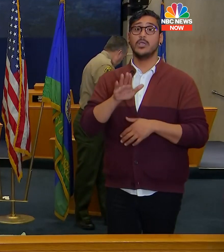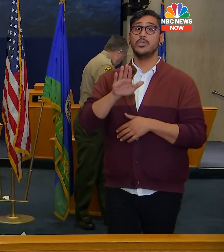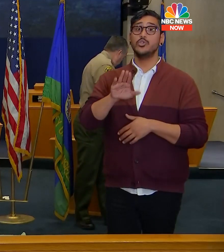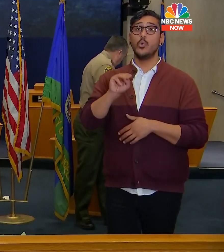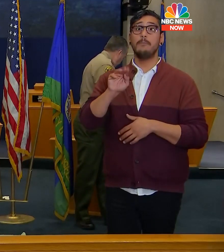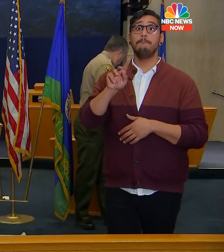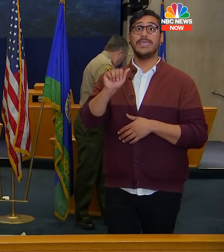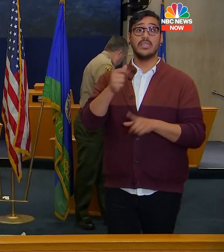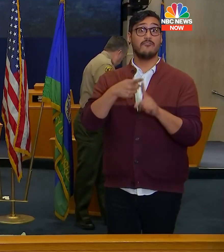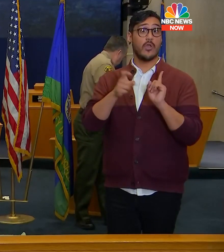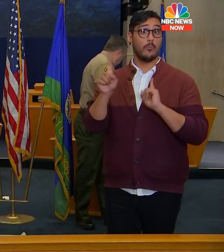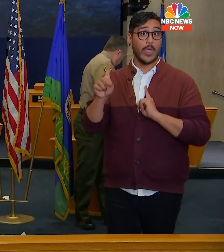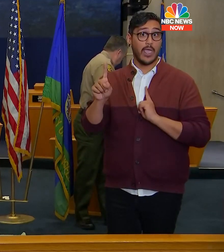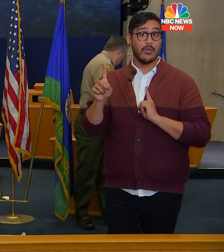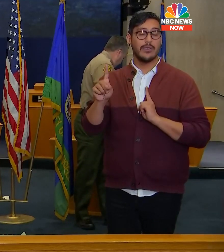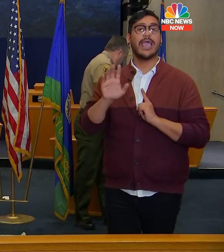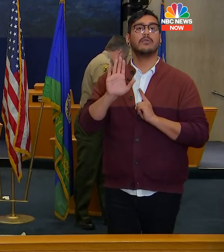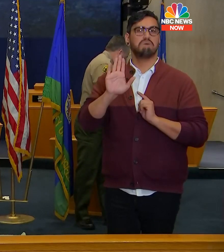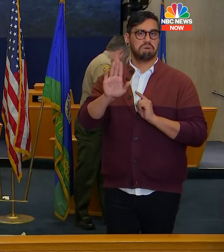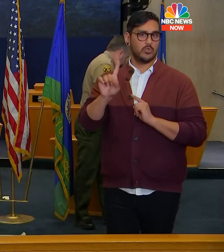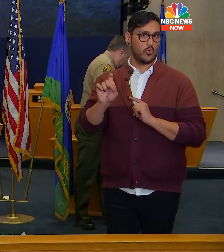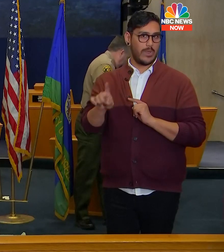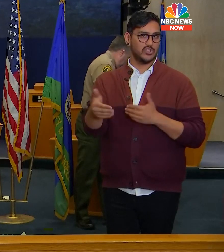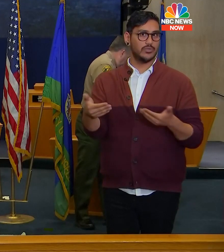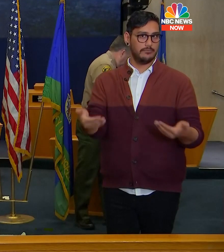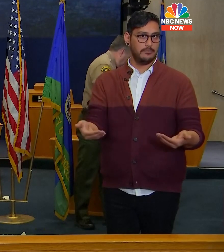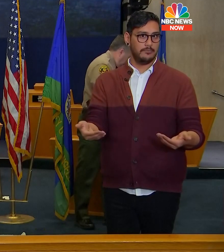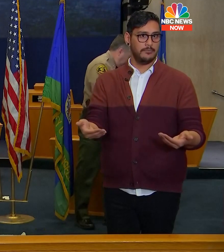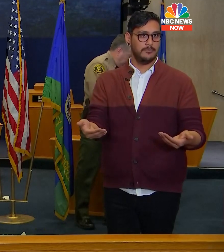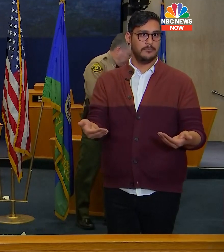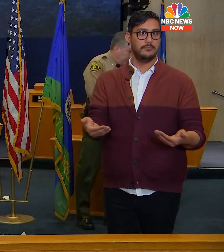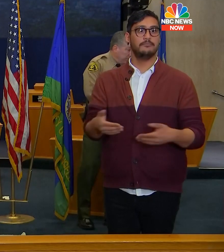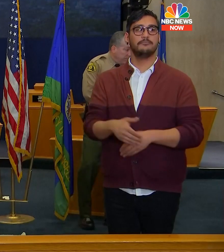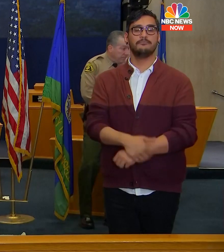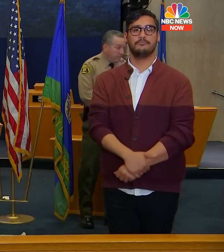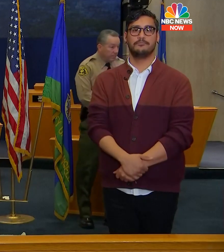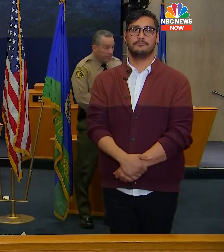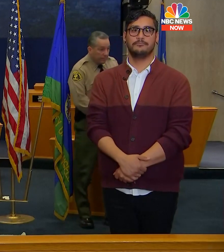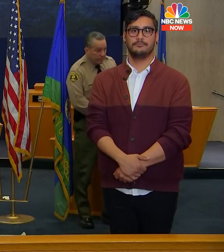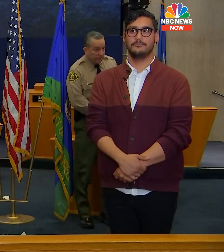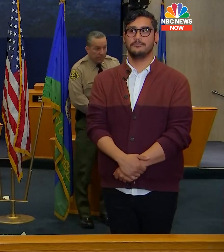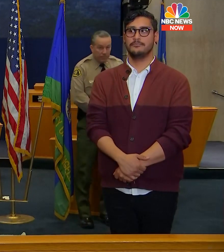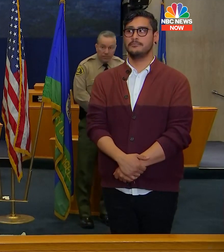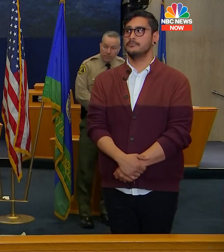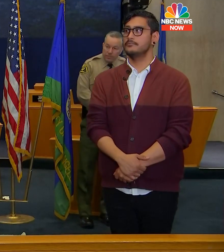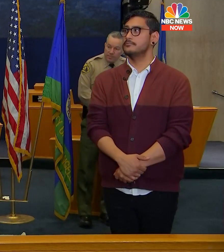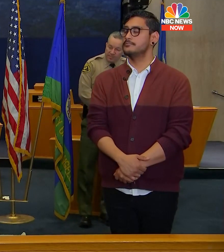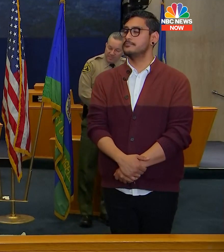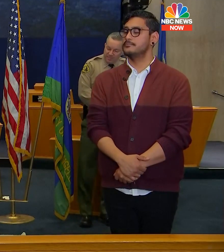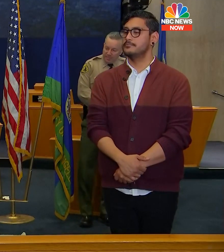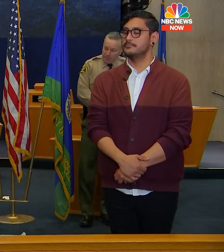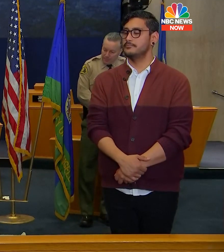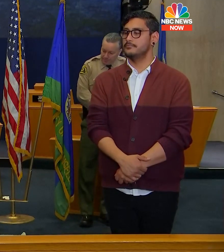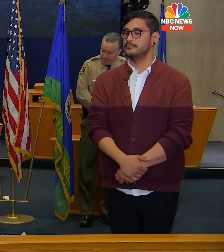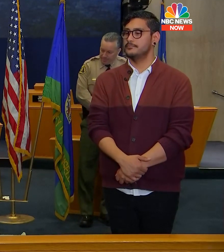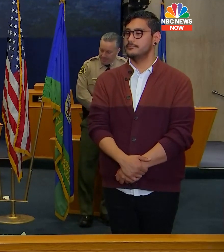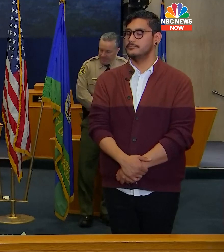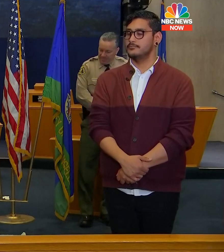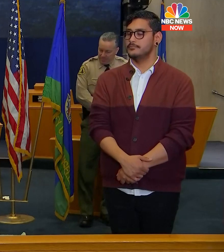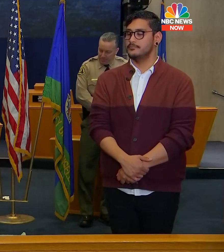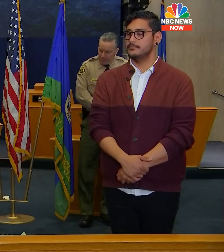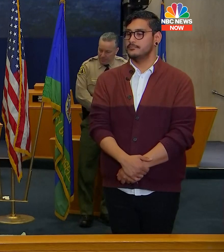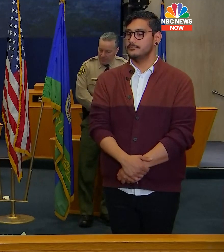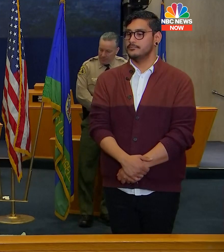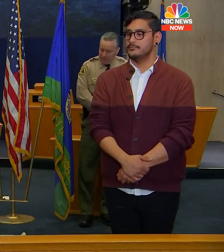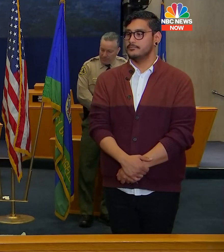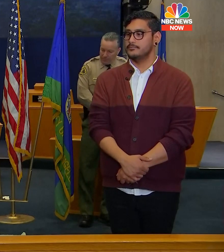media outlet, and proceed with your question. So here we go for the round robin. Hi, your line is unmuted.